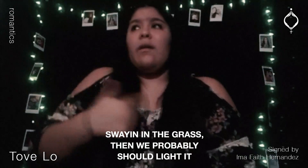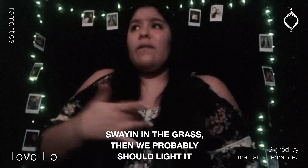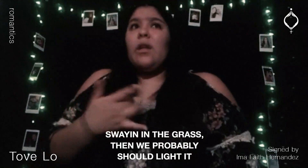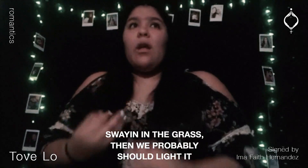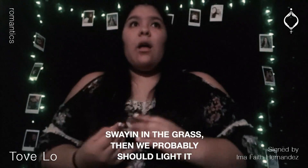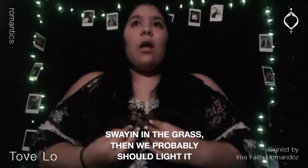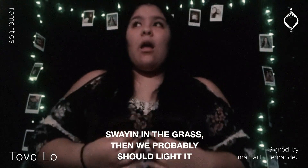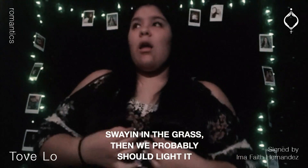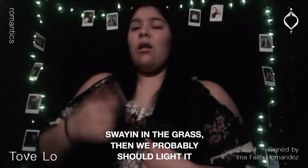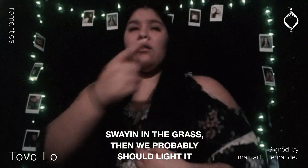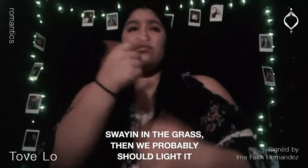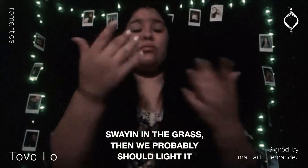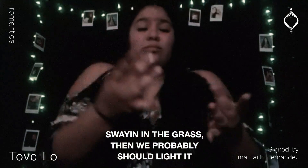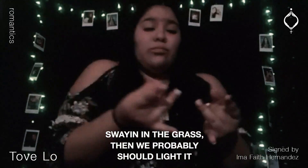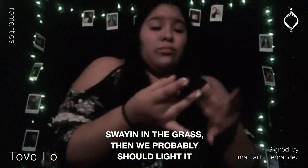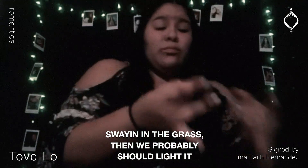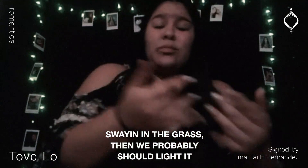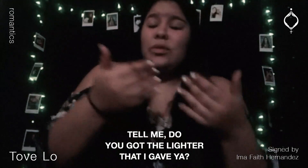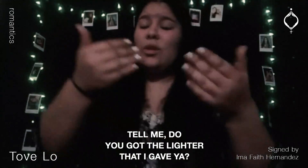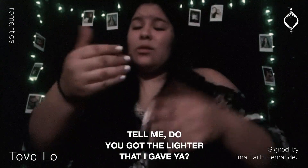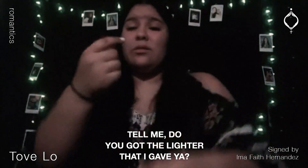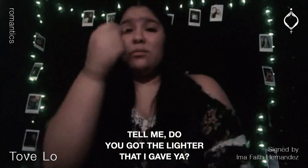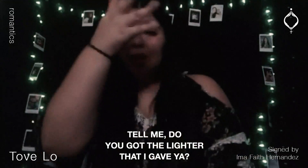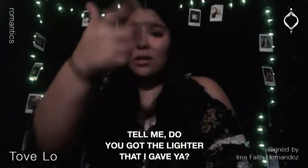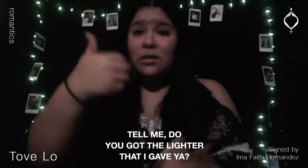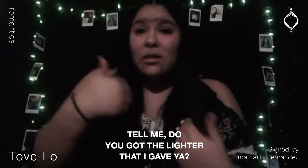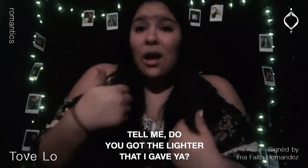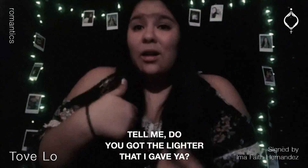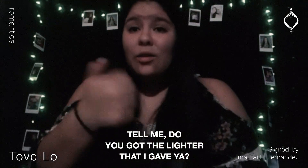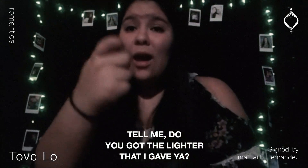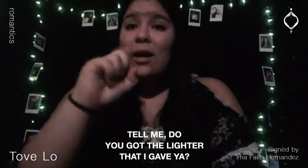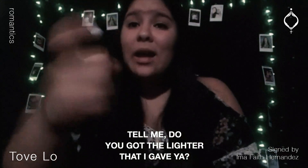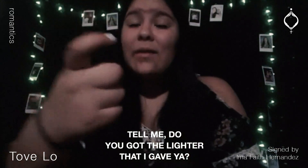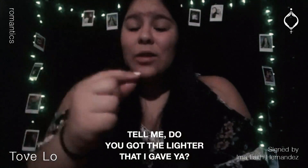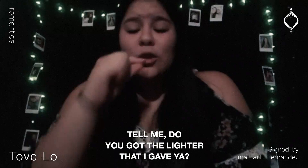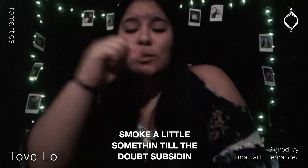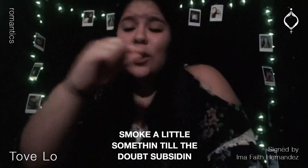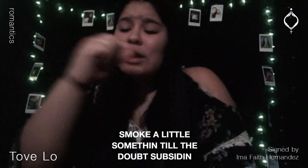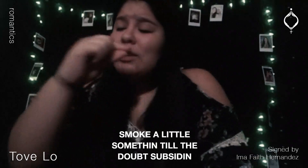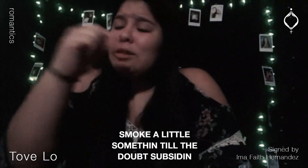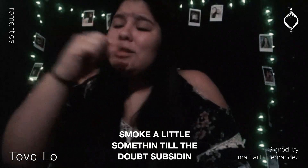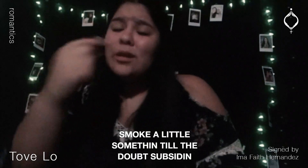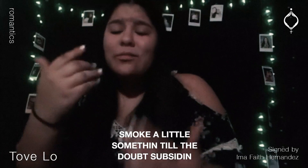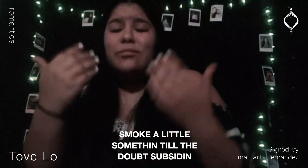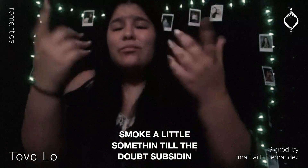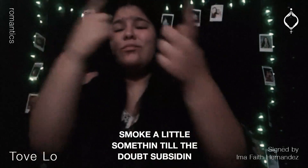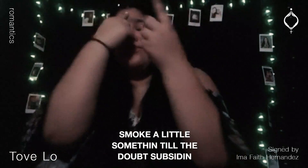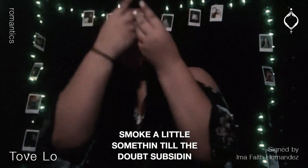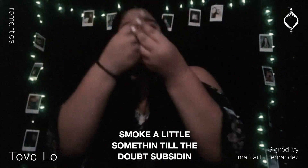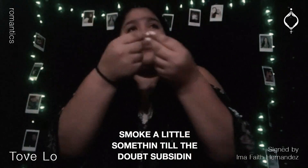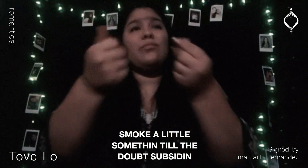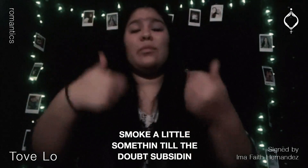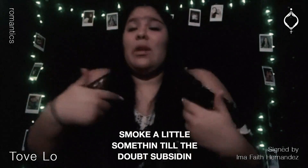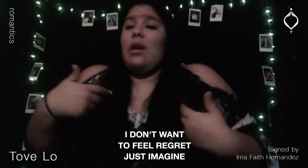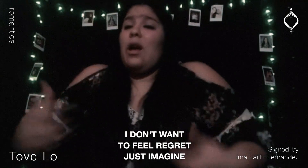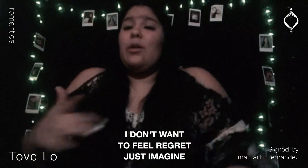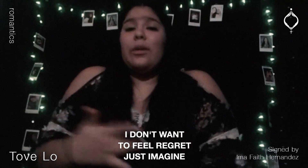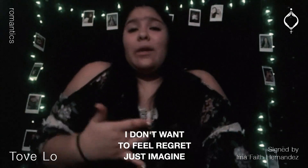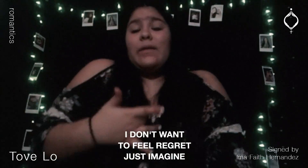swayin' in the grass, then we probably should light it Tell me, do you got the lighter that I guide it? Smoke a lonesome till the doubts subside it I don't wanna